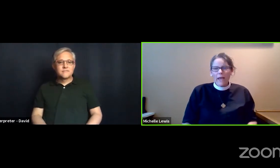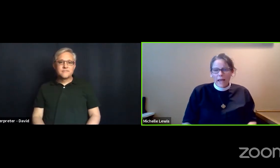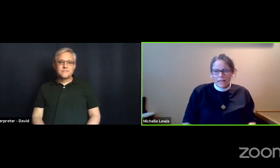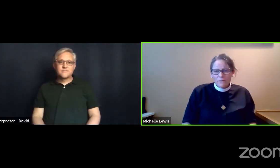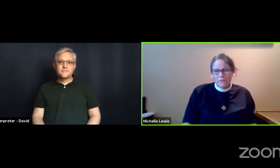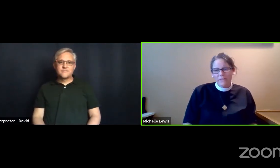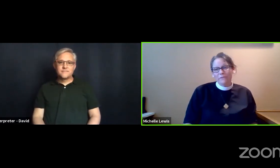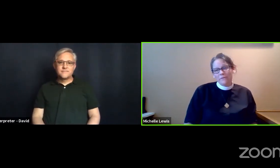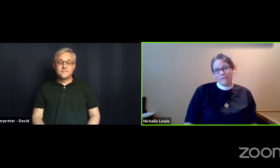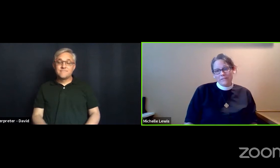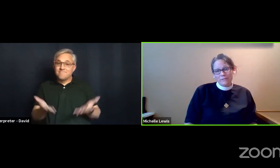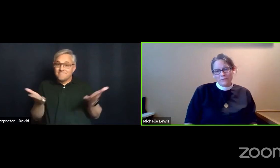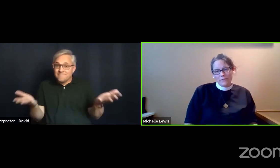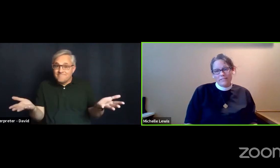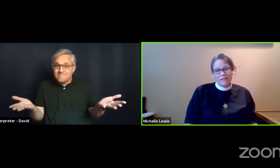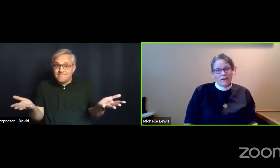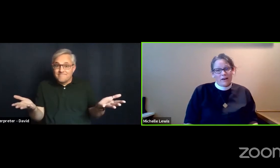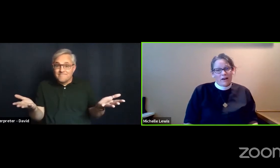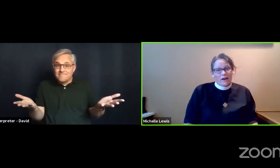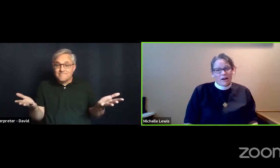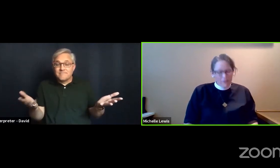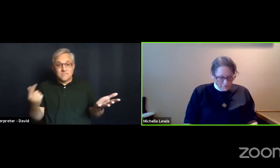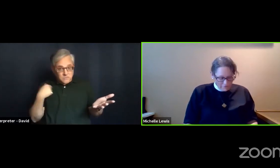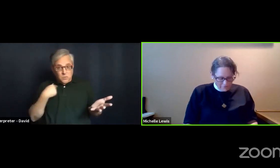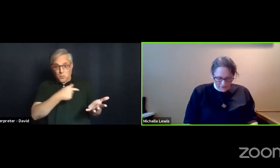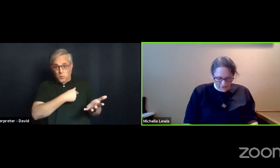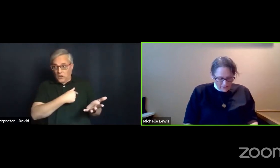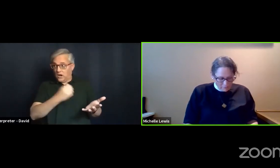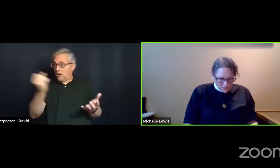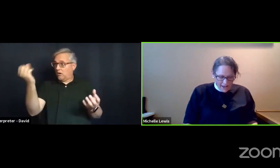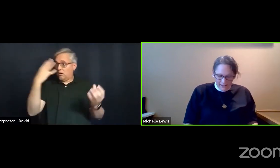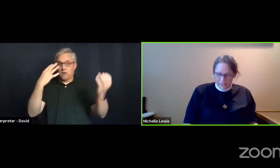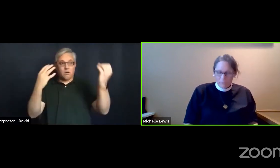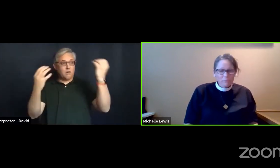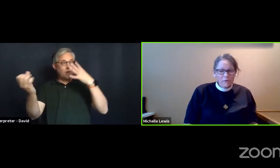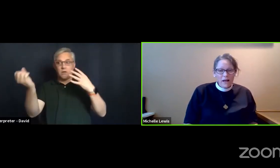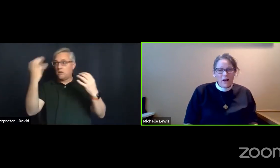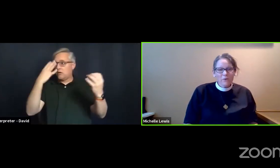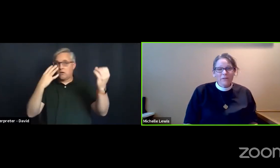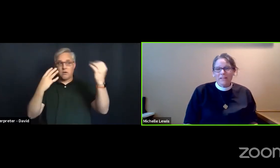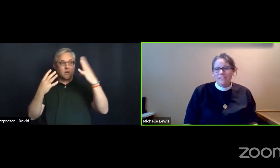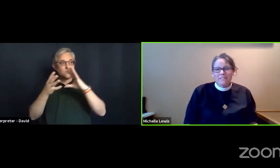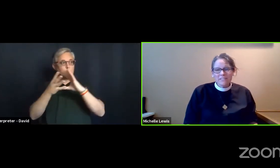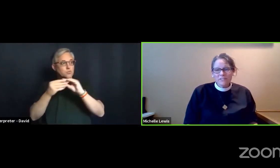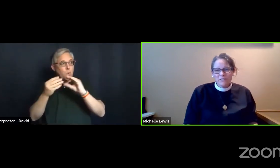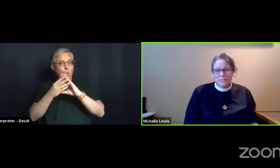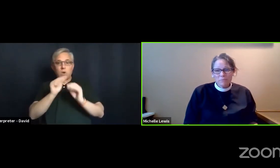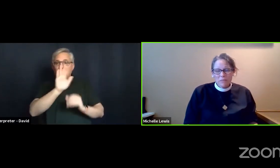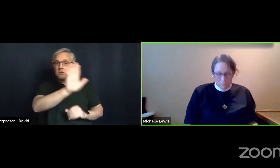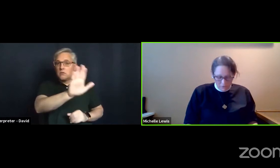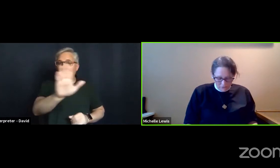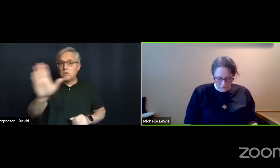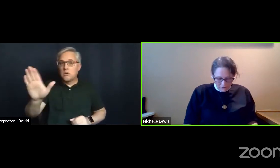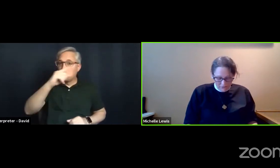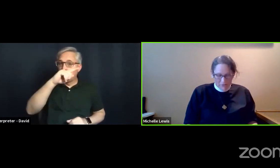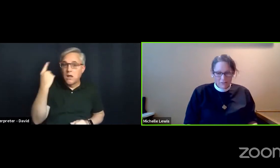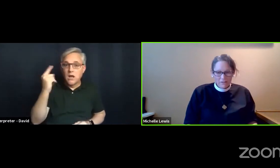So as we learn these stories of Black and Brown and Indigenous